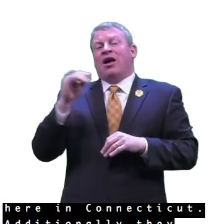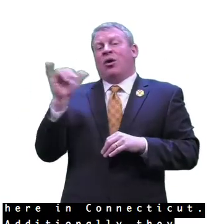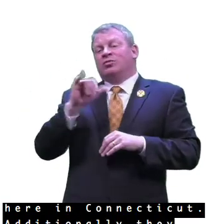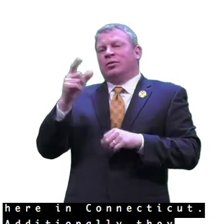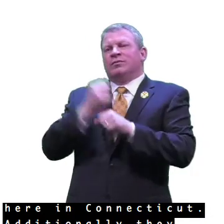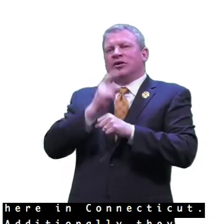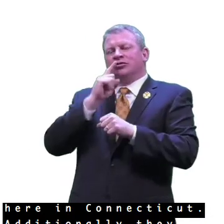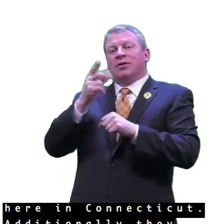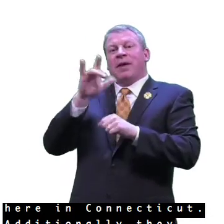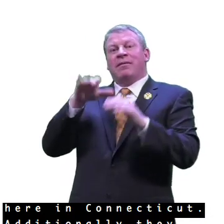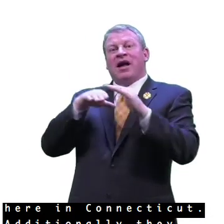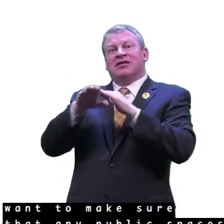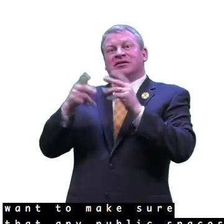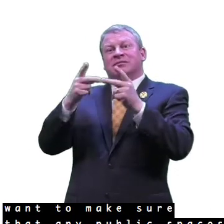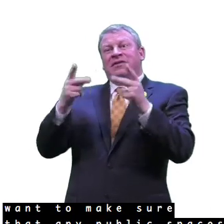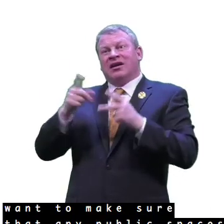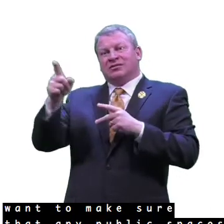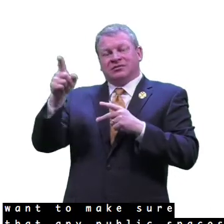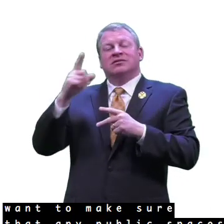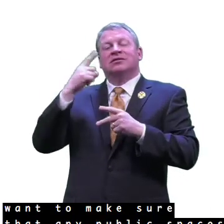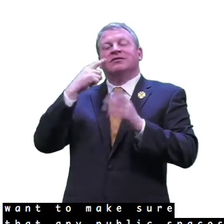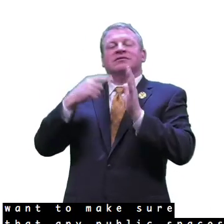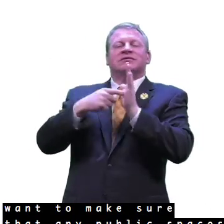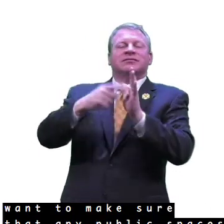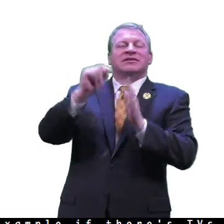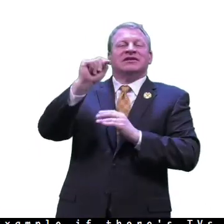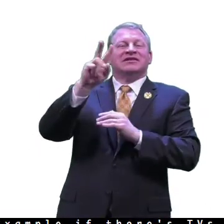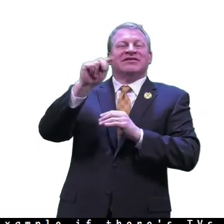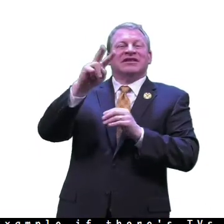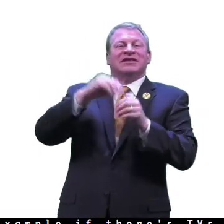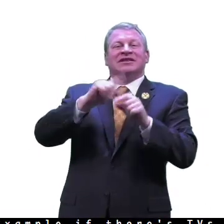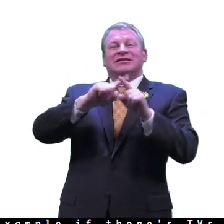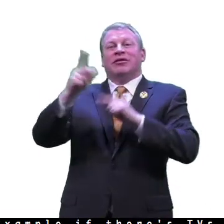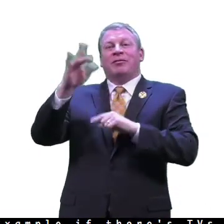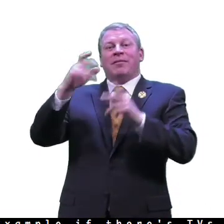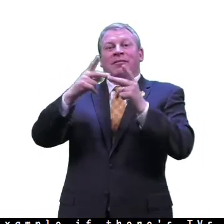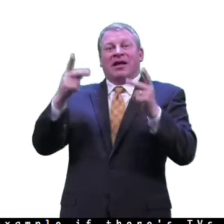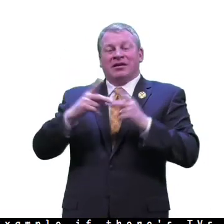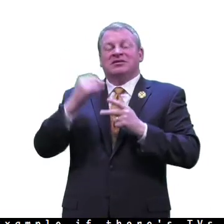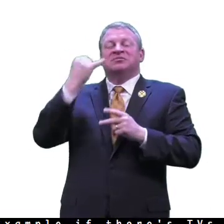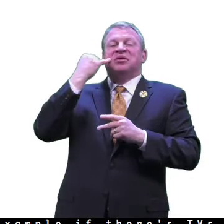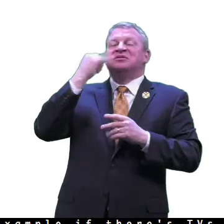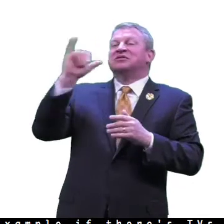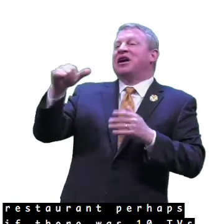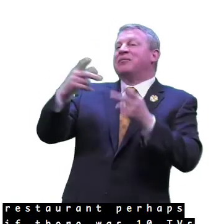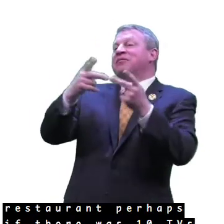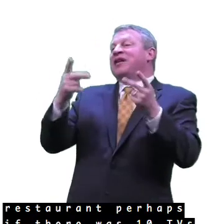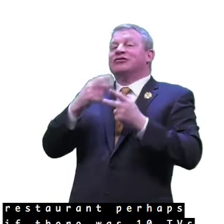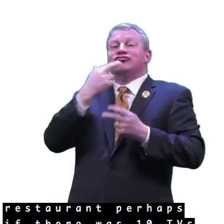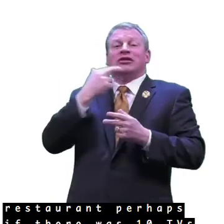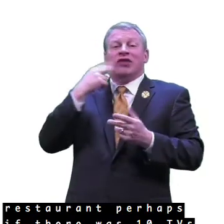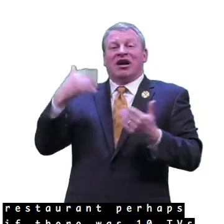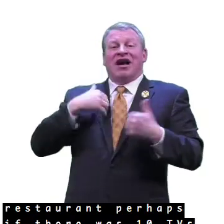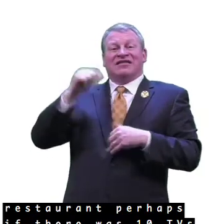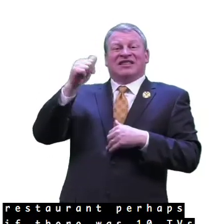Connecticut. Additionally, they want to make sure that any public spaces, for example, if there's TVs in a restaurant, perhaps if there was